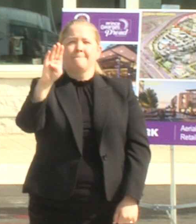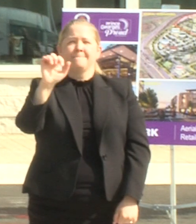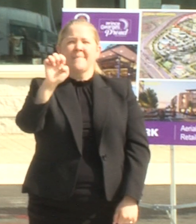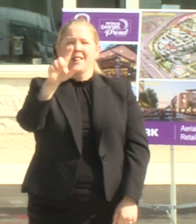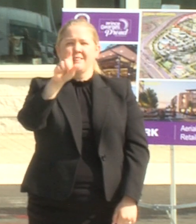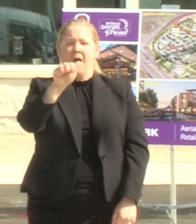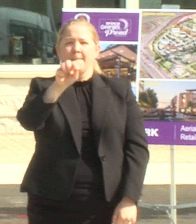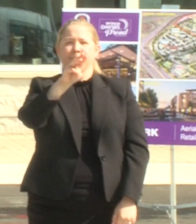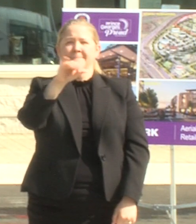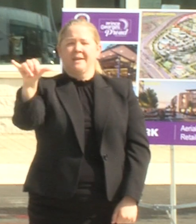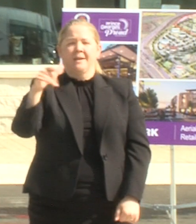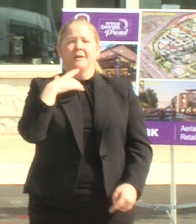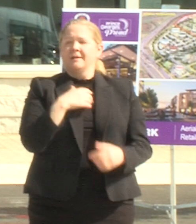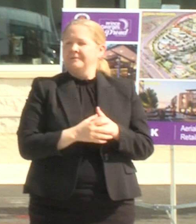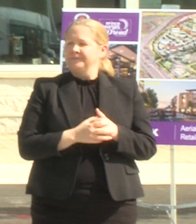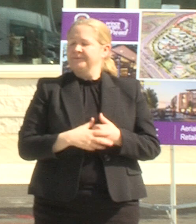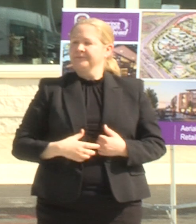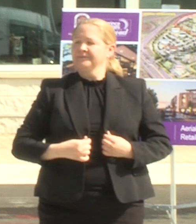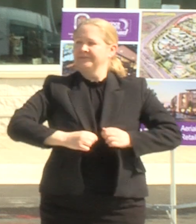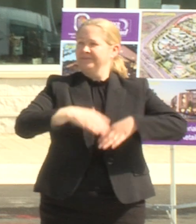he